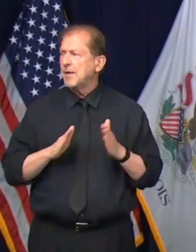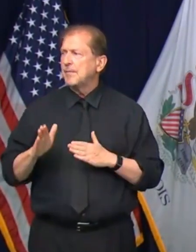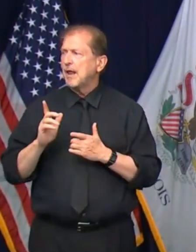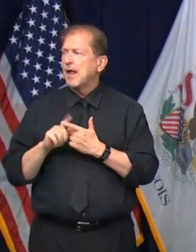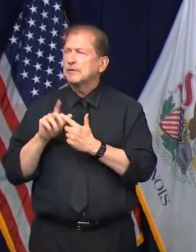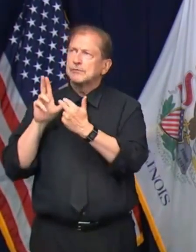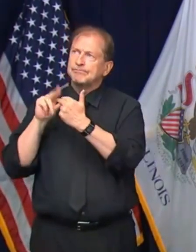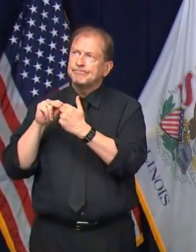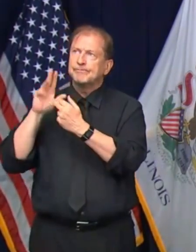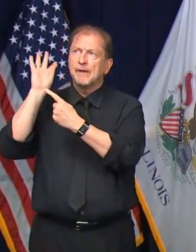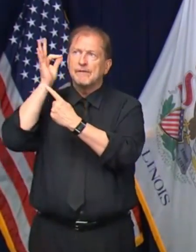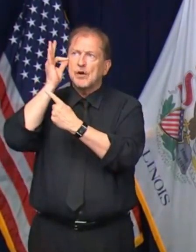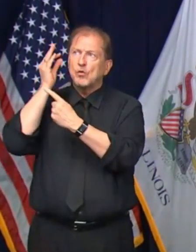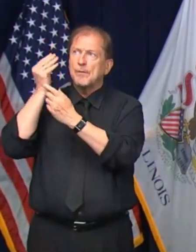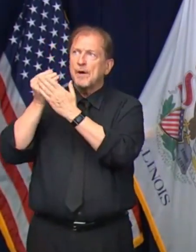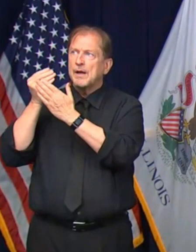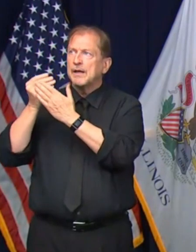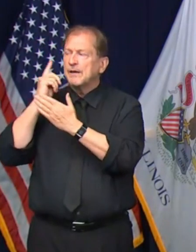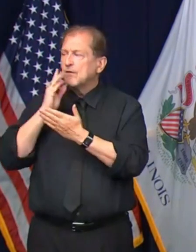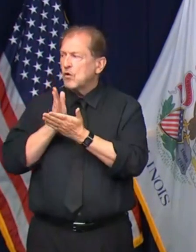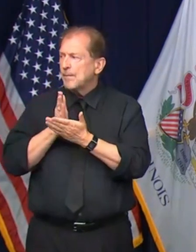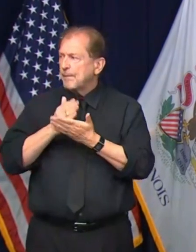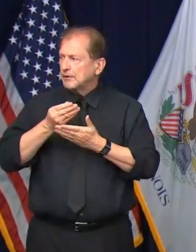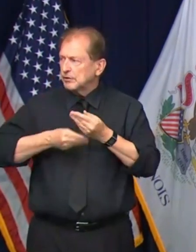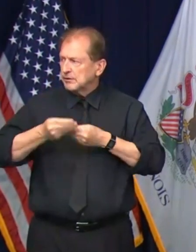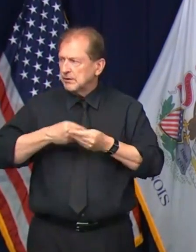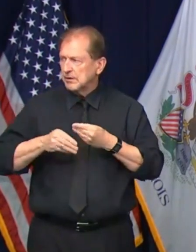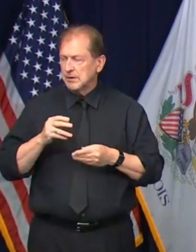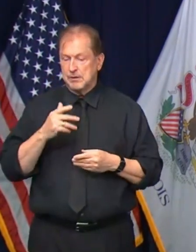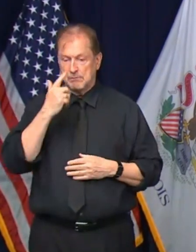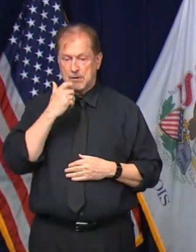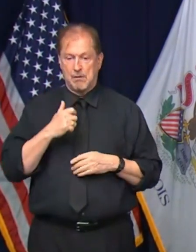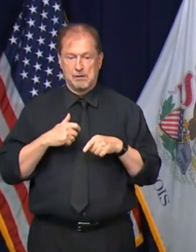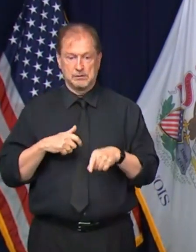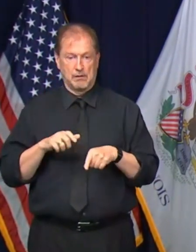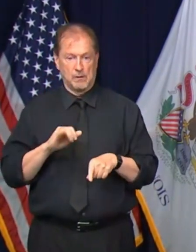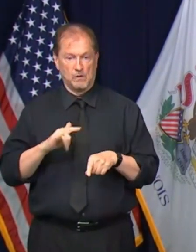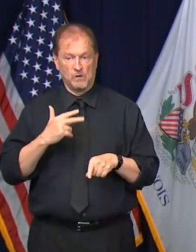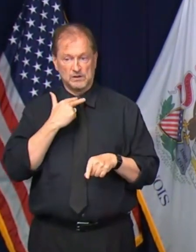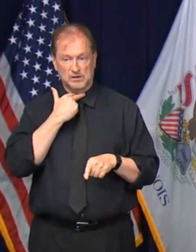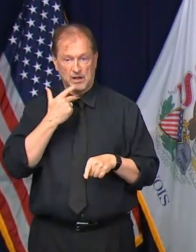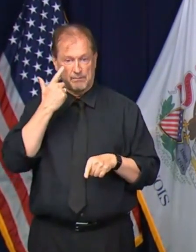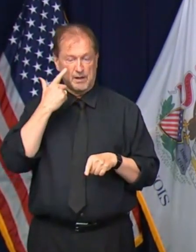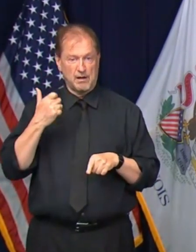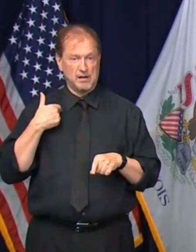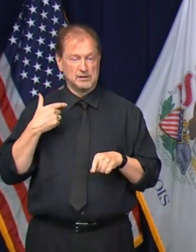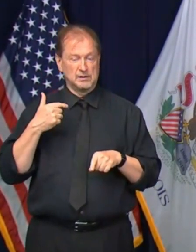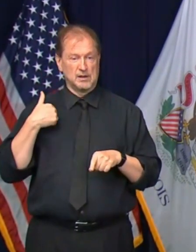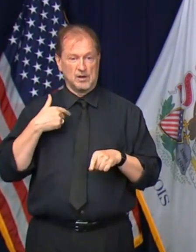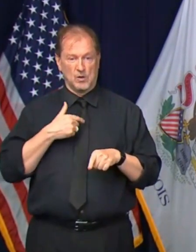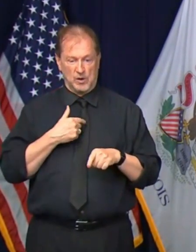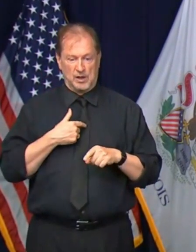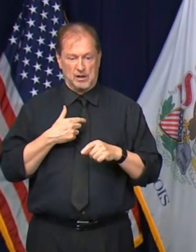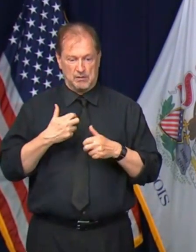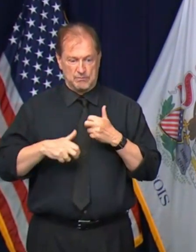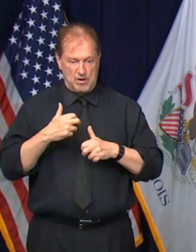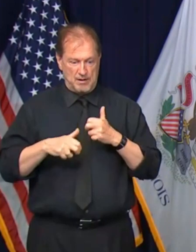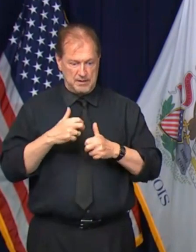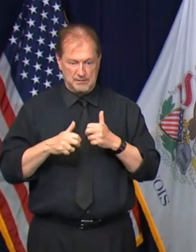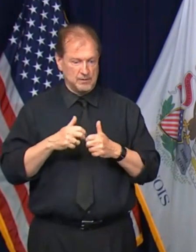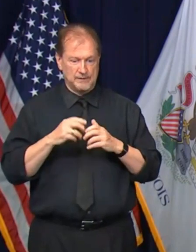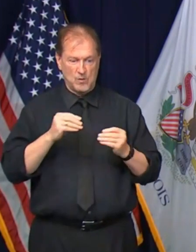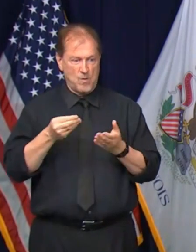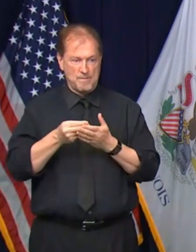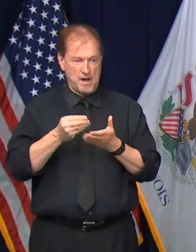liquidity facility. Is that because Illinois has limited options, partly given past financial decisions that led to almost no rainy day